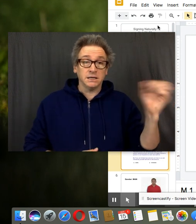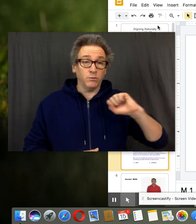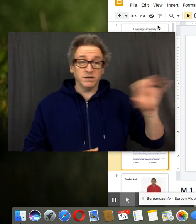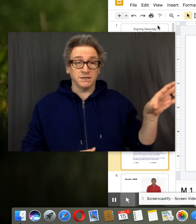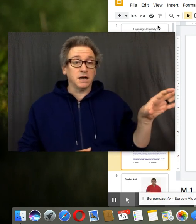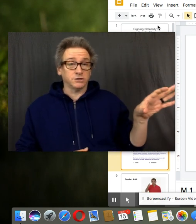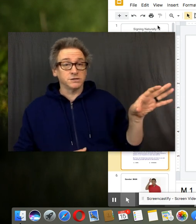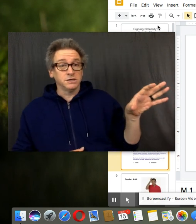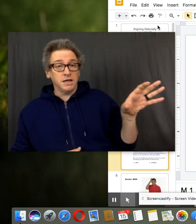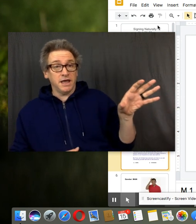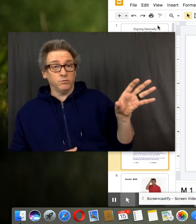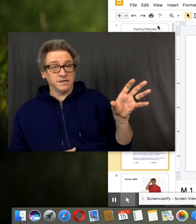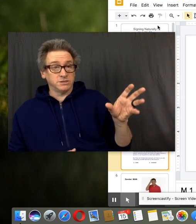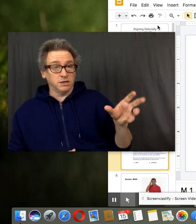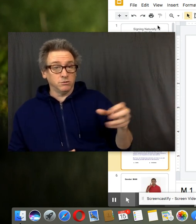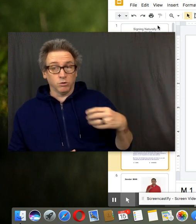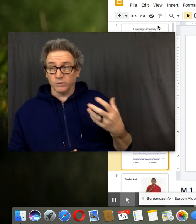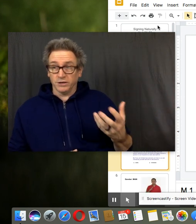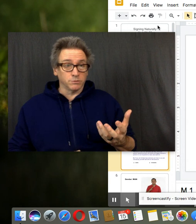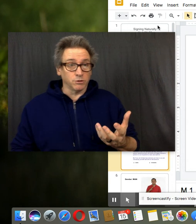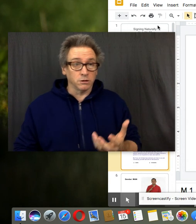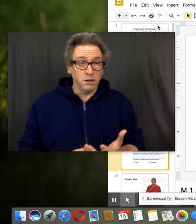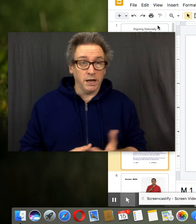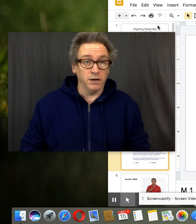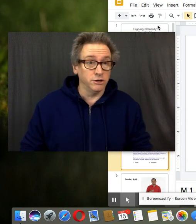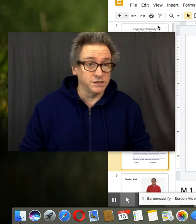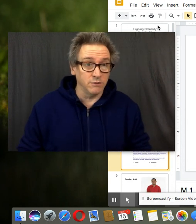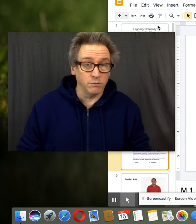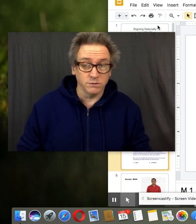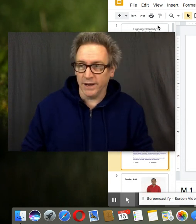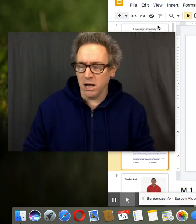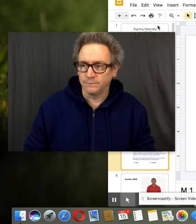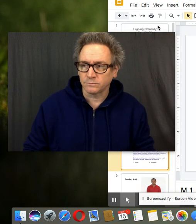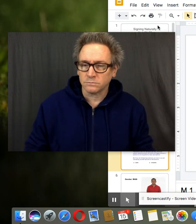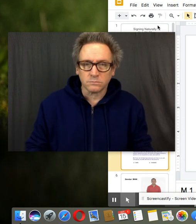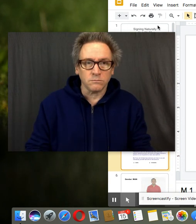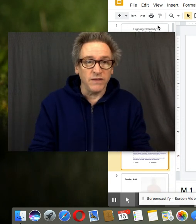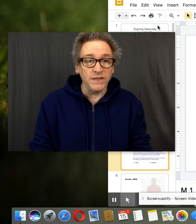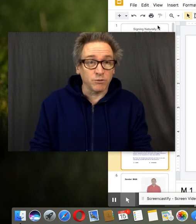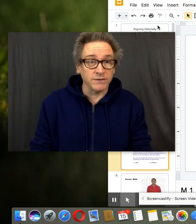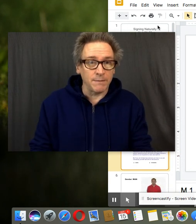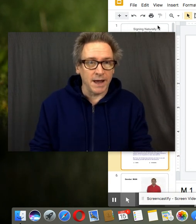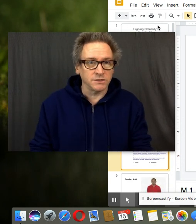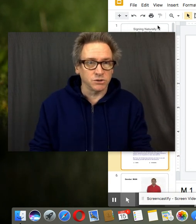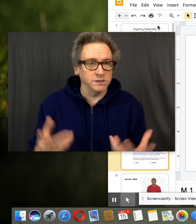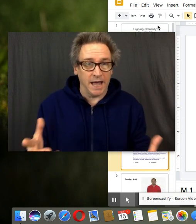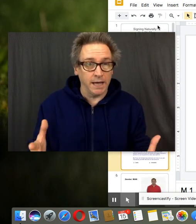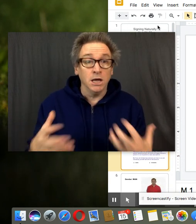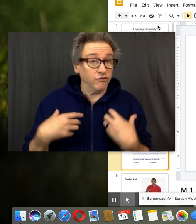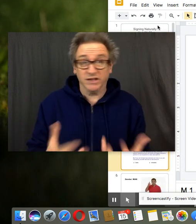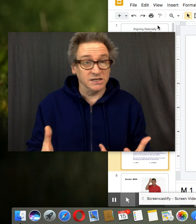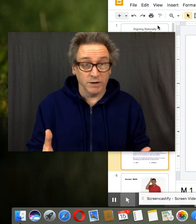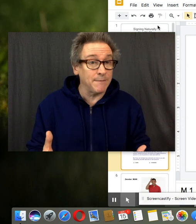sick, went to the doctors, and was able to work with an interpreter and understand what was going on, then they would bring that back to the school and say,